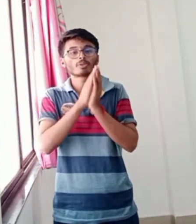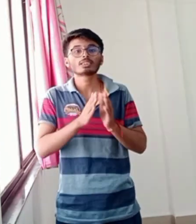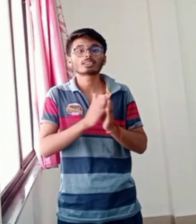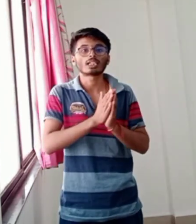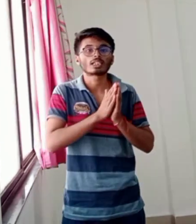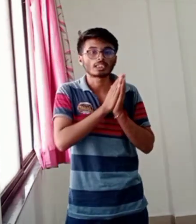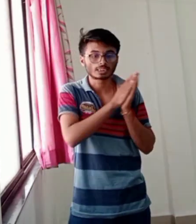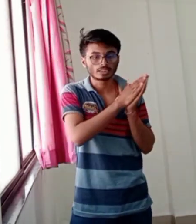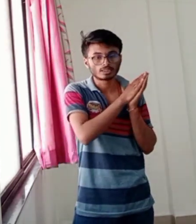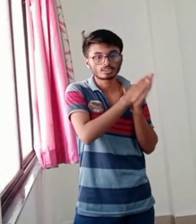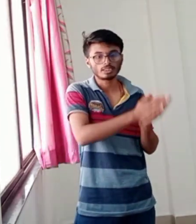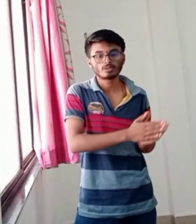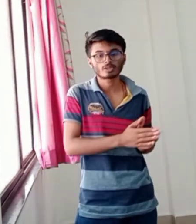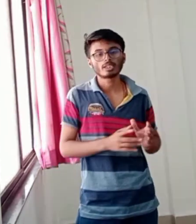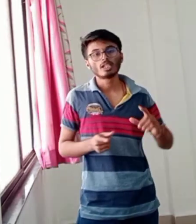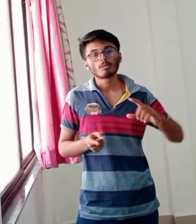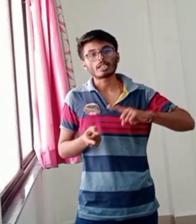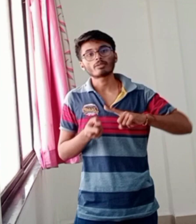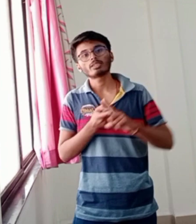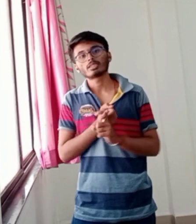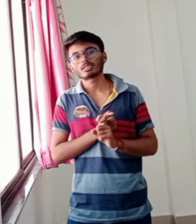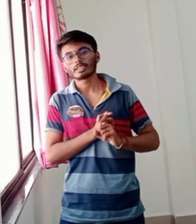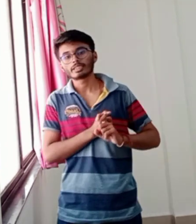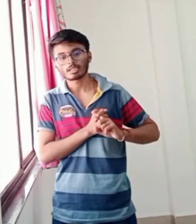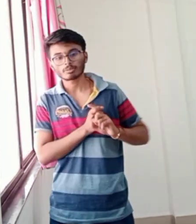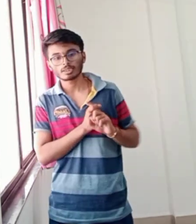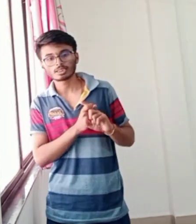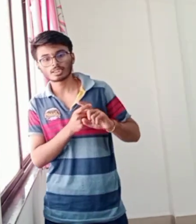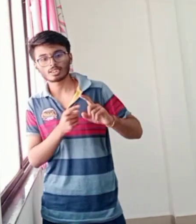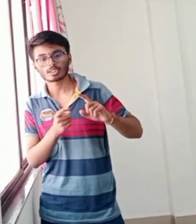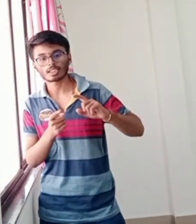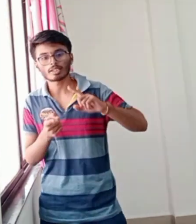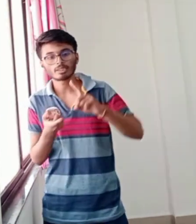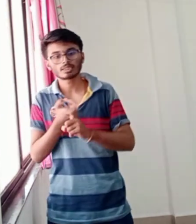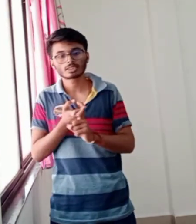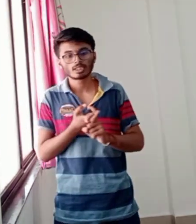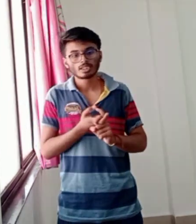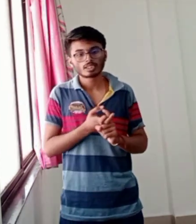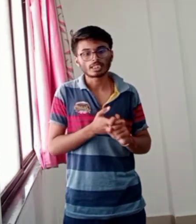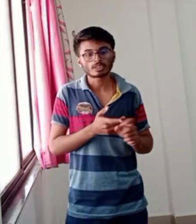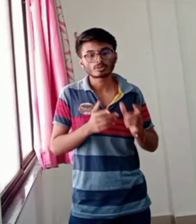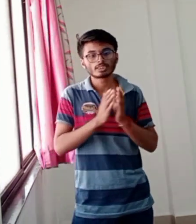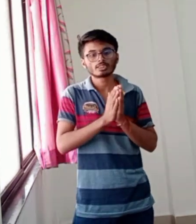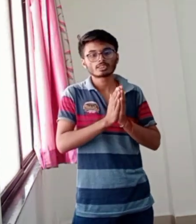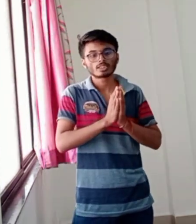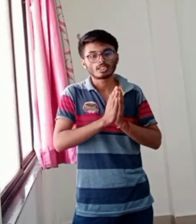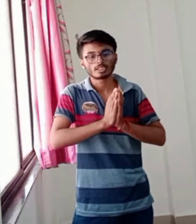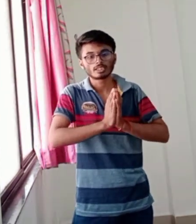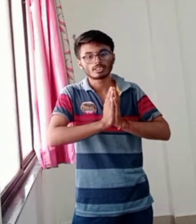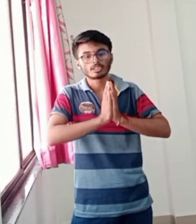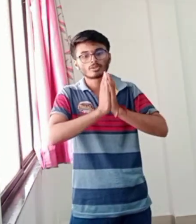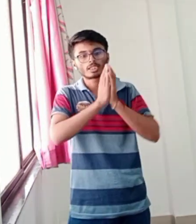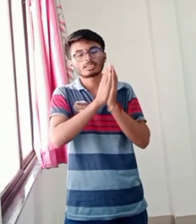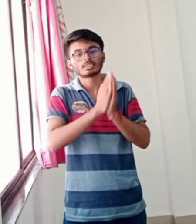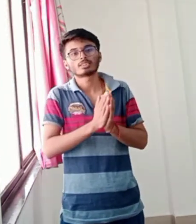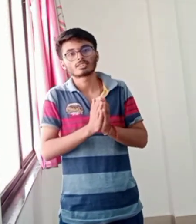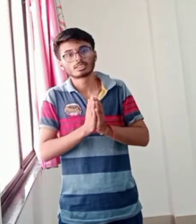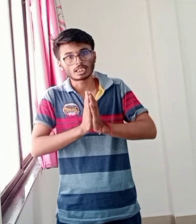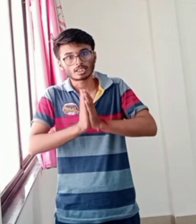purines are larger in size. Okay, pyrimidine, the example is thymines, cytosines, and uracils. These are the